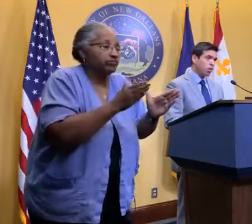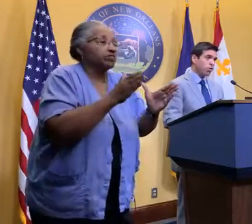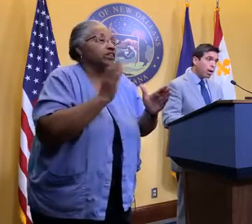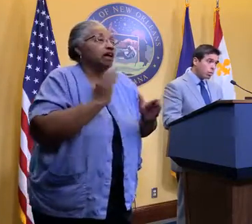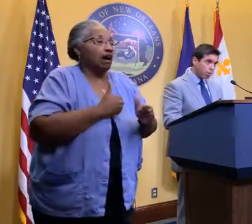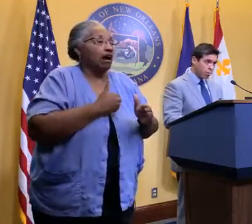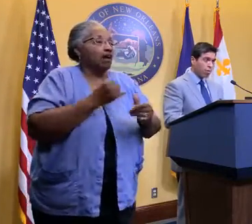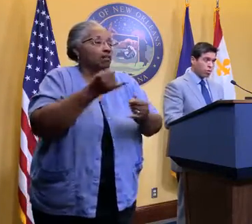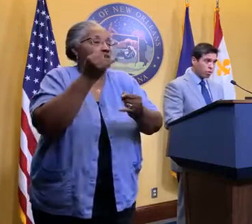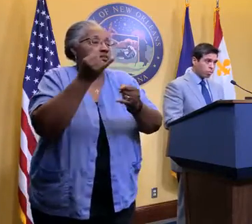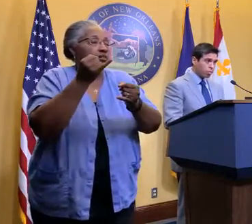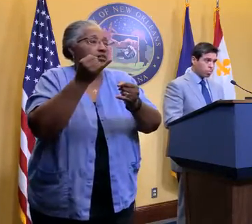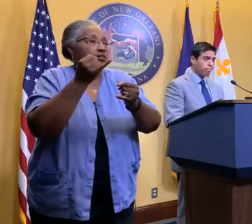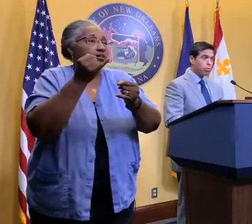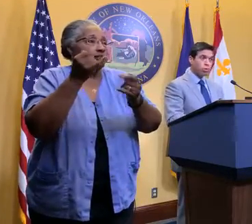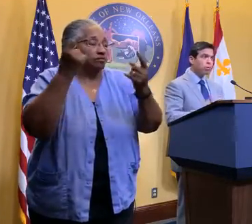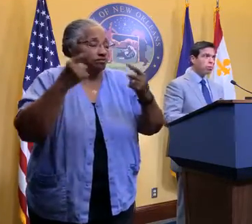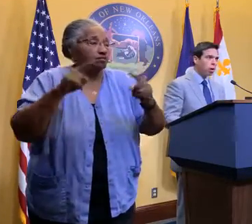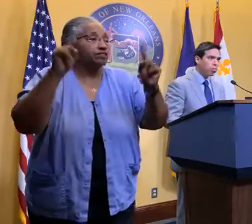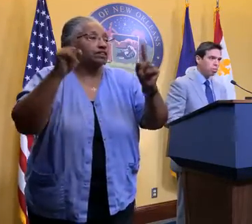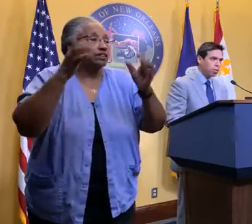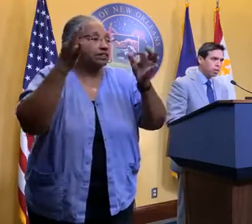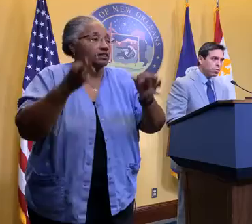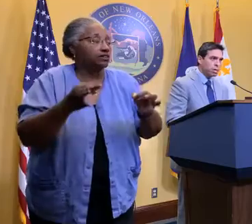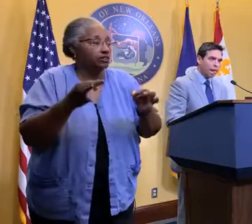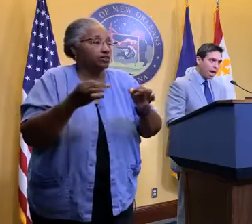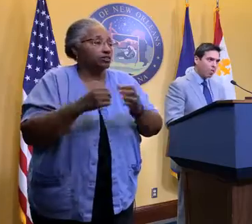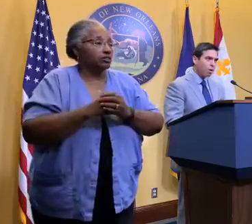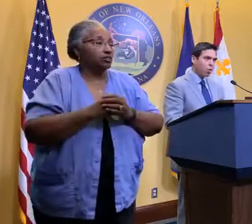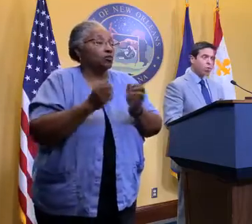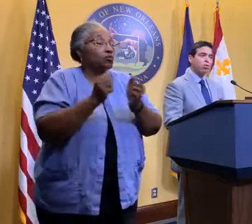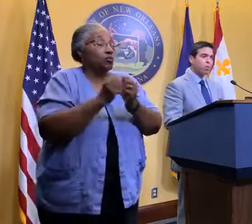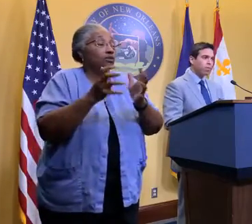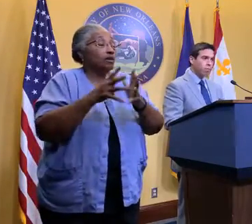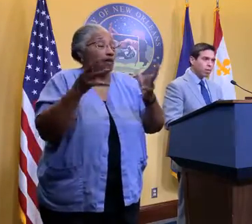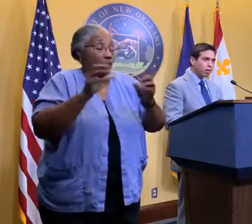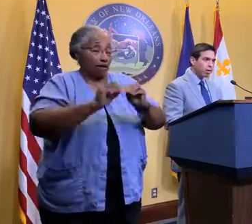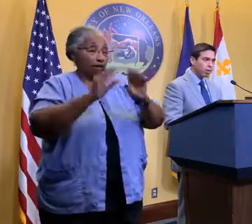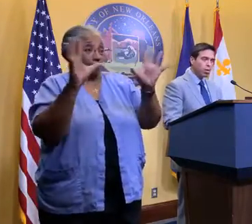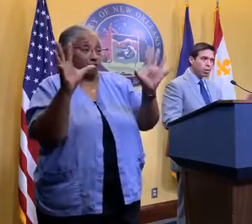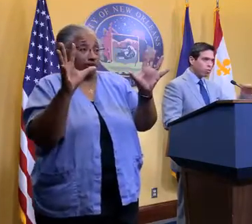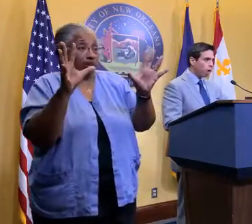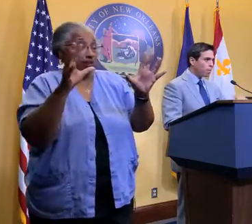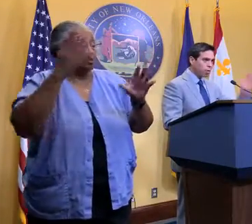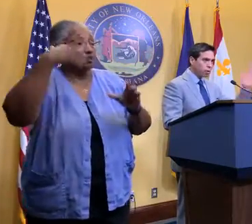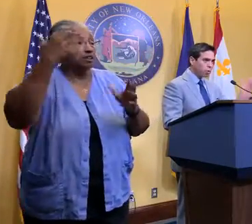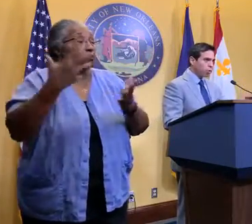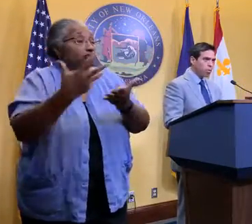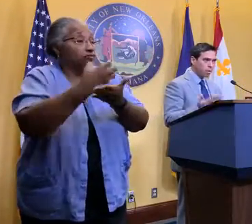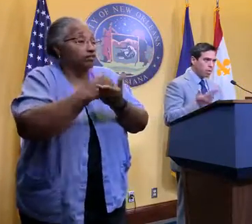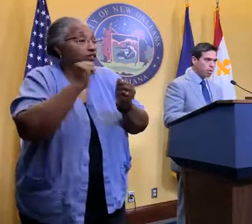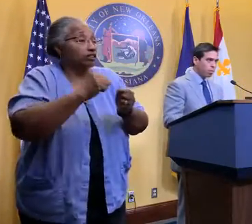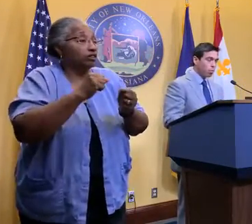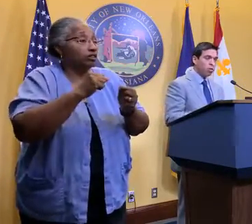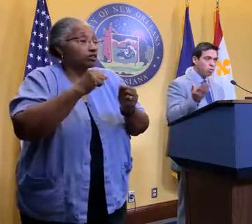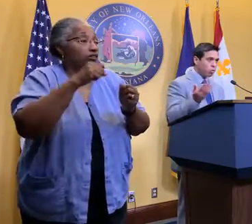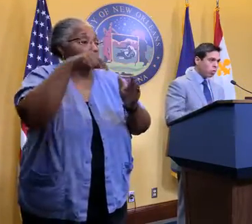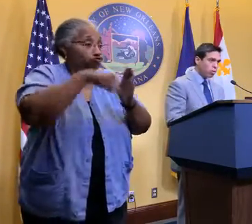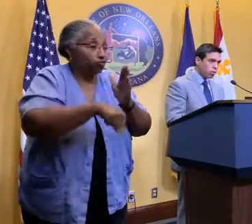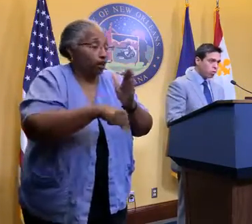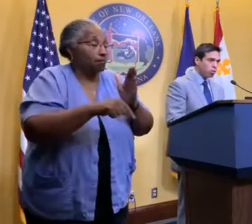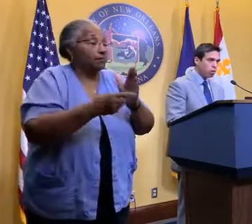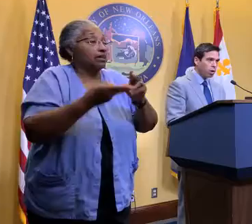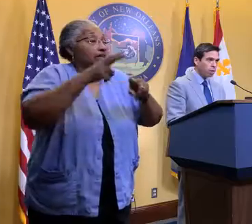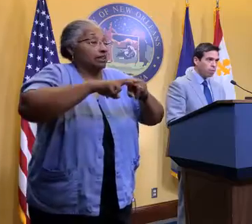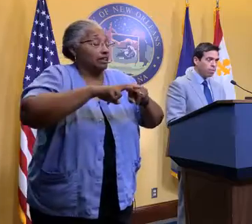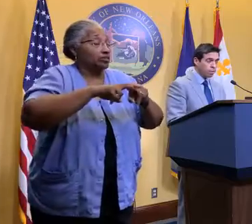up with as much of a precision crystal ball per se that we can have when it's revenue that could drop or increase depending on